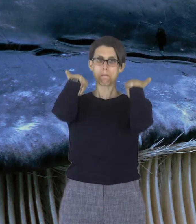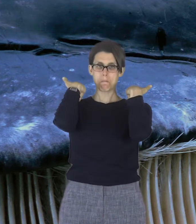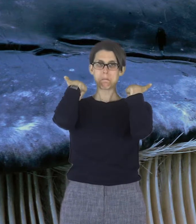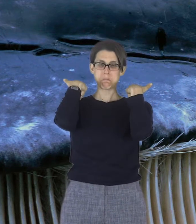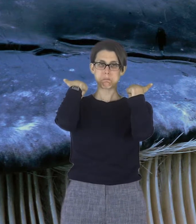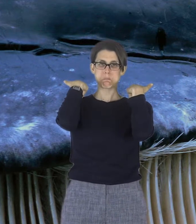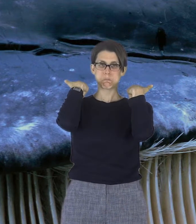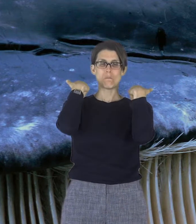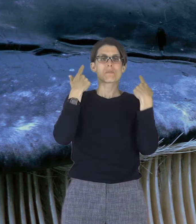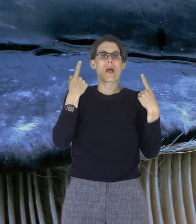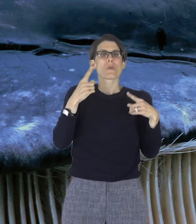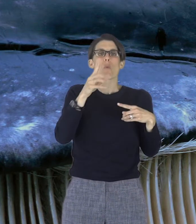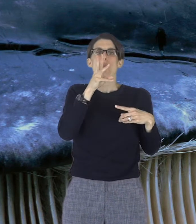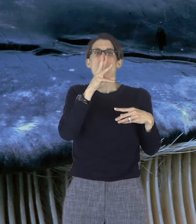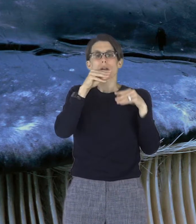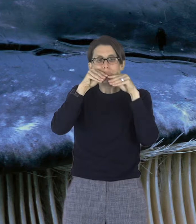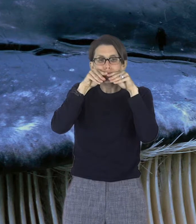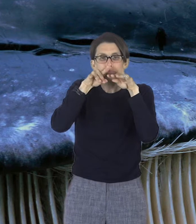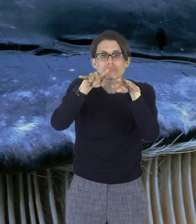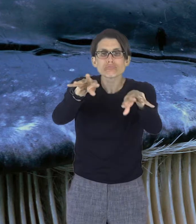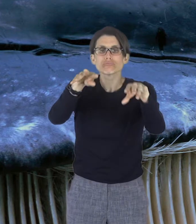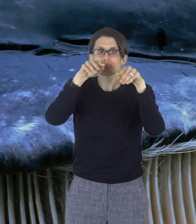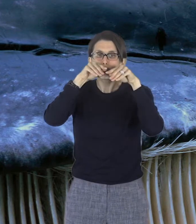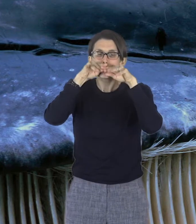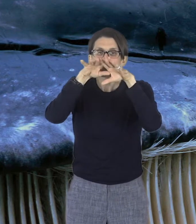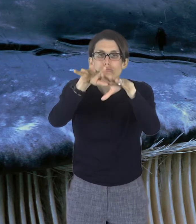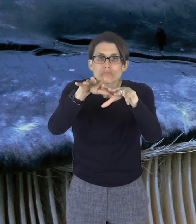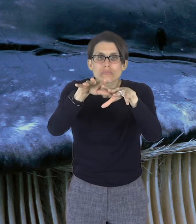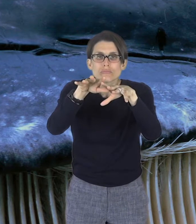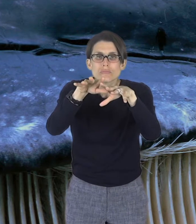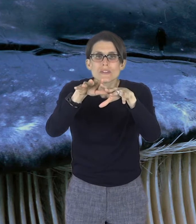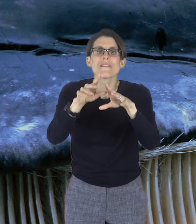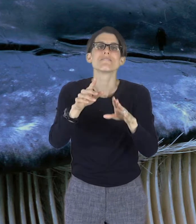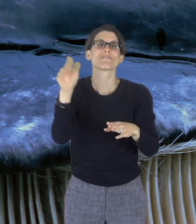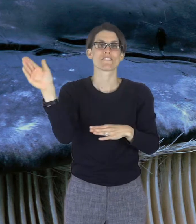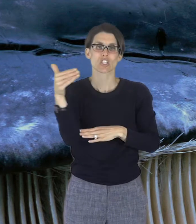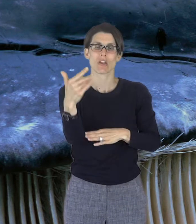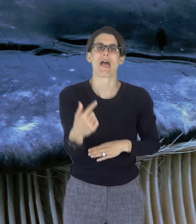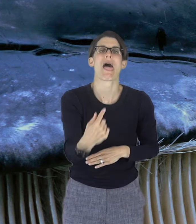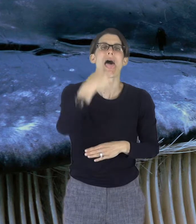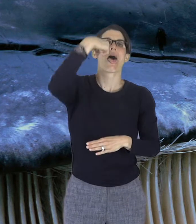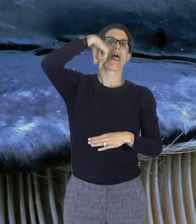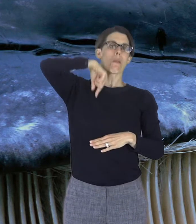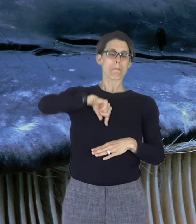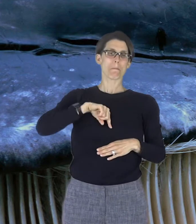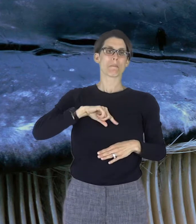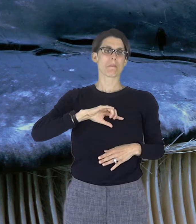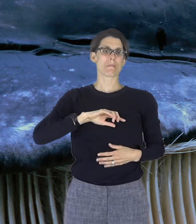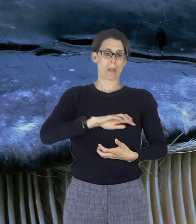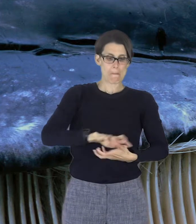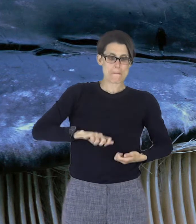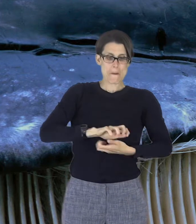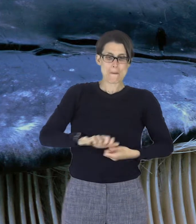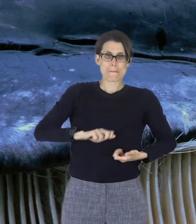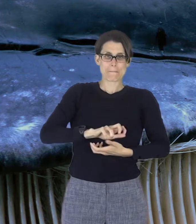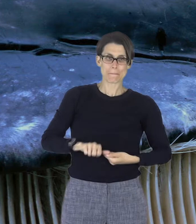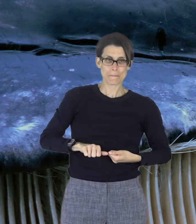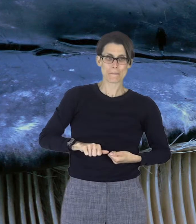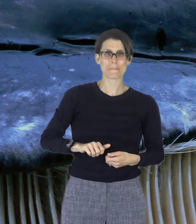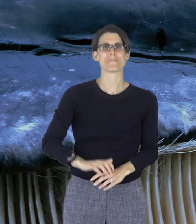Then the water gets pushed out through the baleen, and the whale swallows the fish and krill that stay in its mouth.